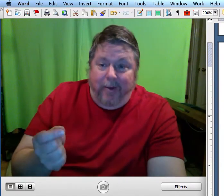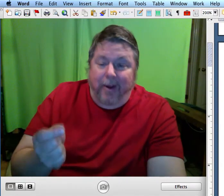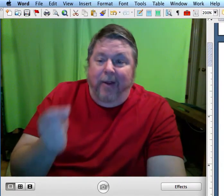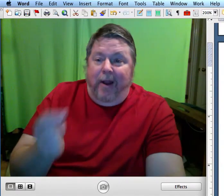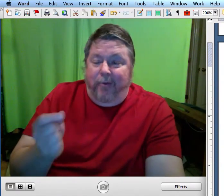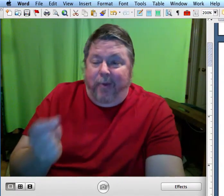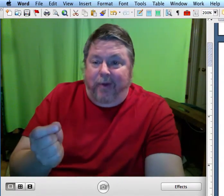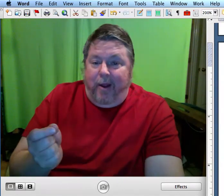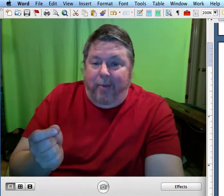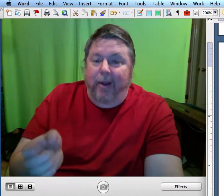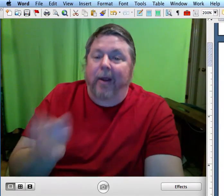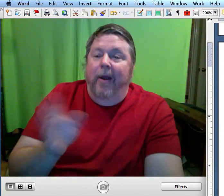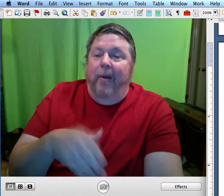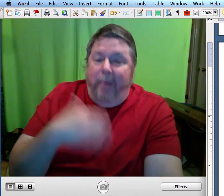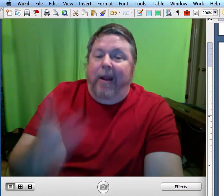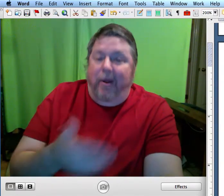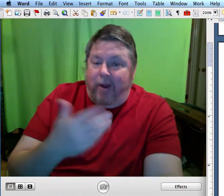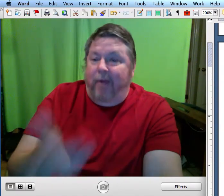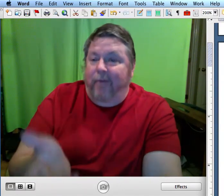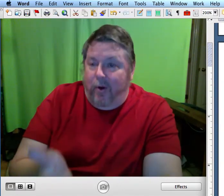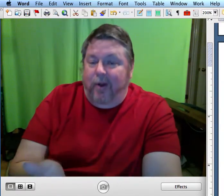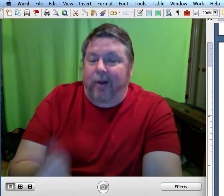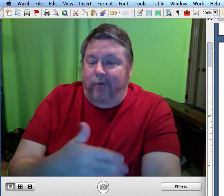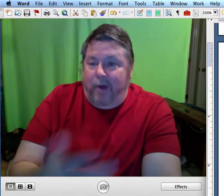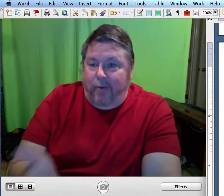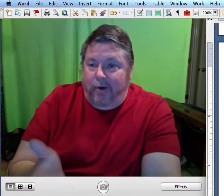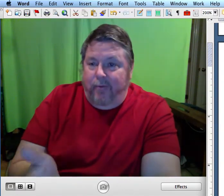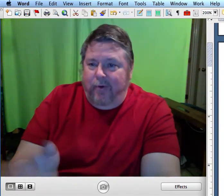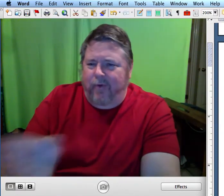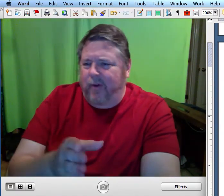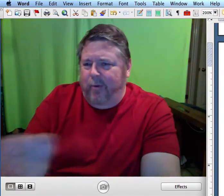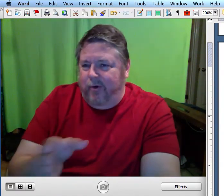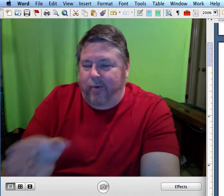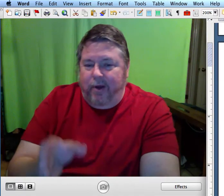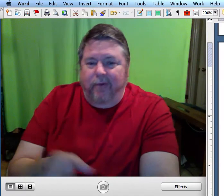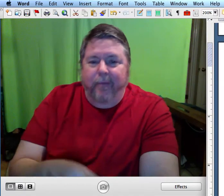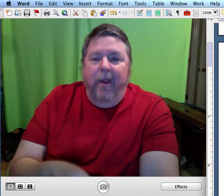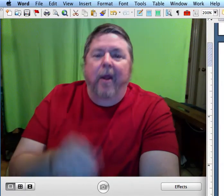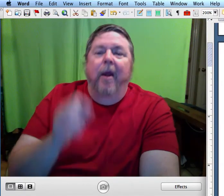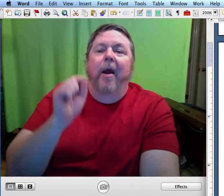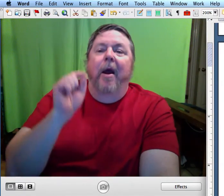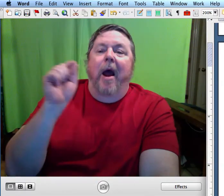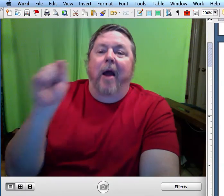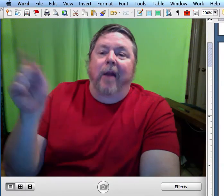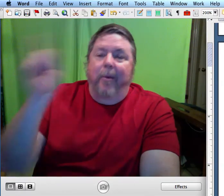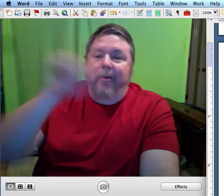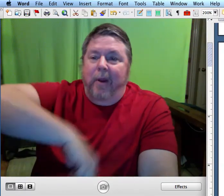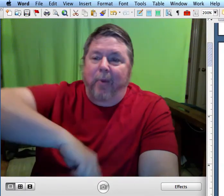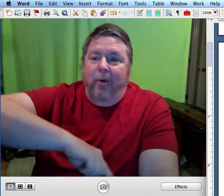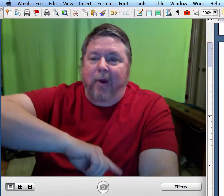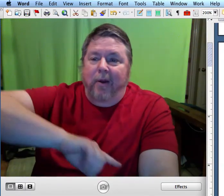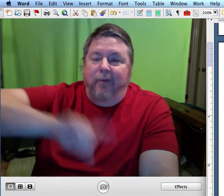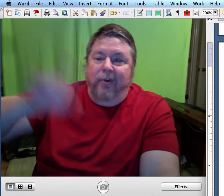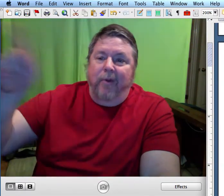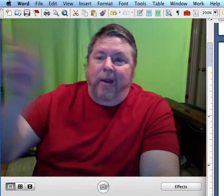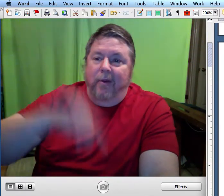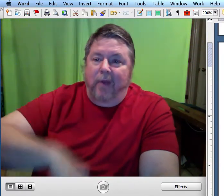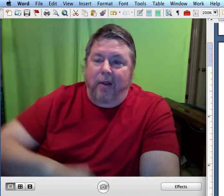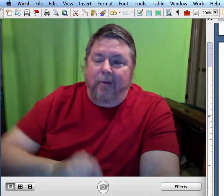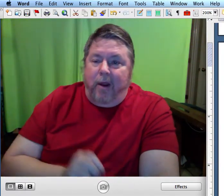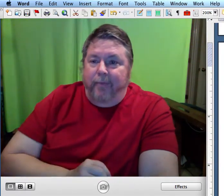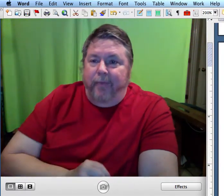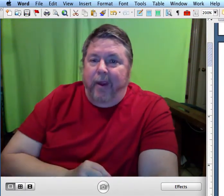time that I was messing up, but now that I've noticed it, here's what I would do. So very similar to a weakness. On the opposite polar end of the strength